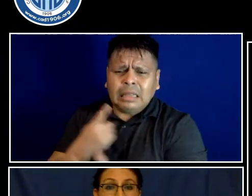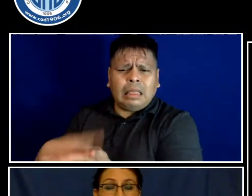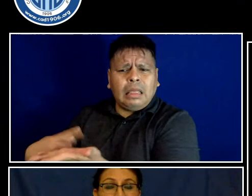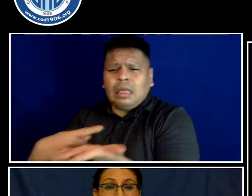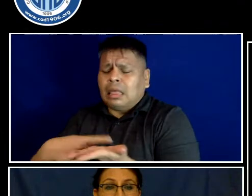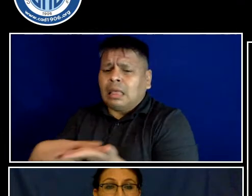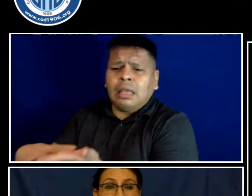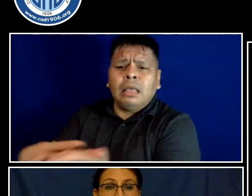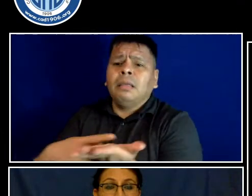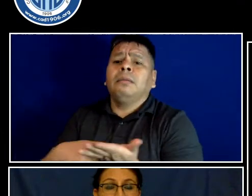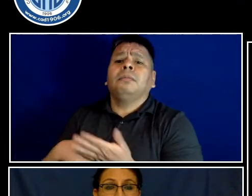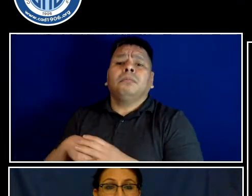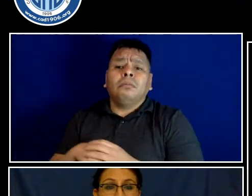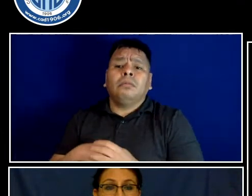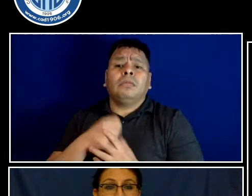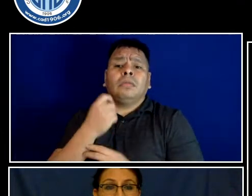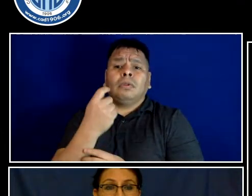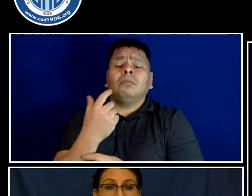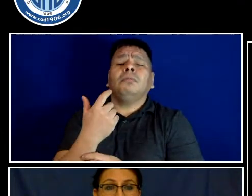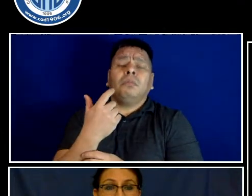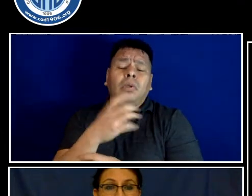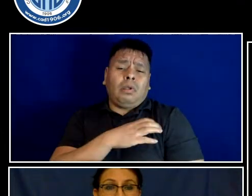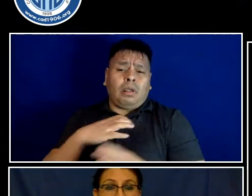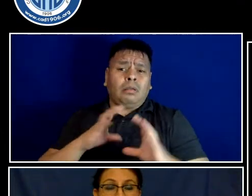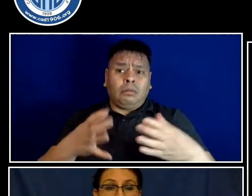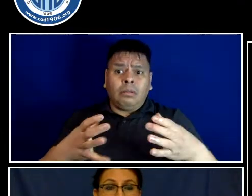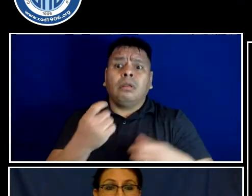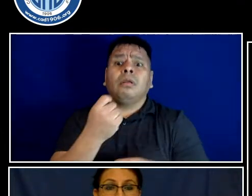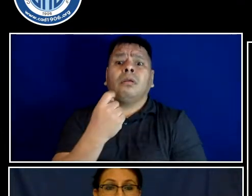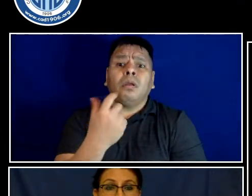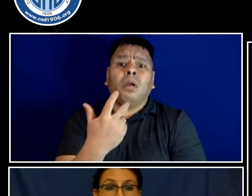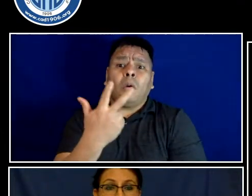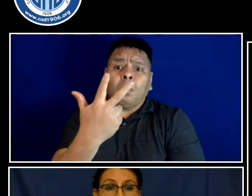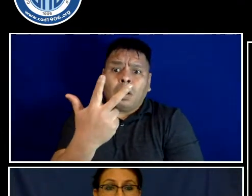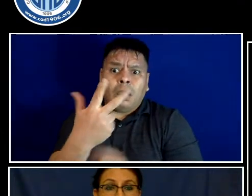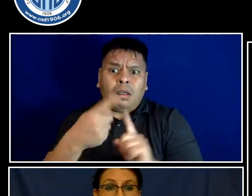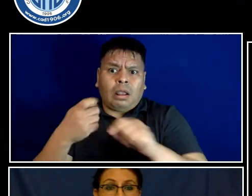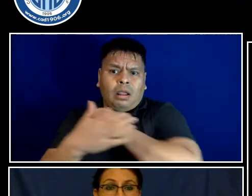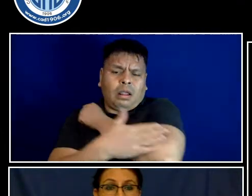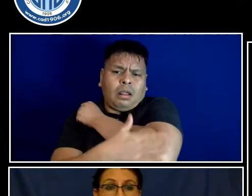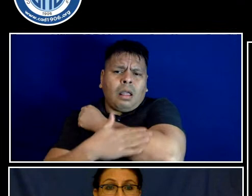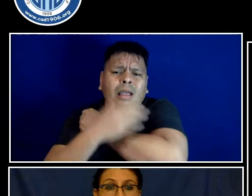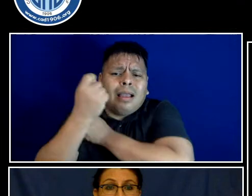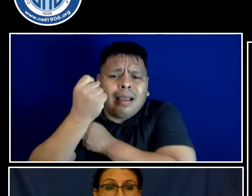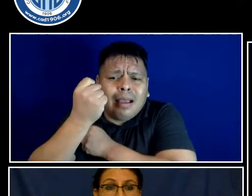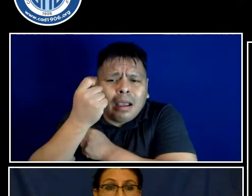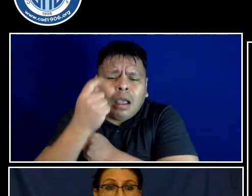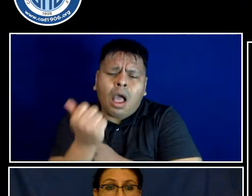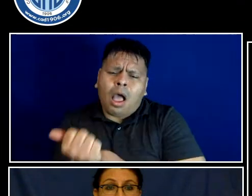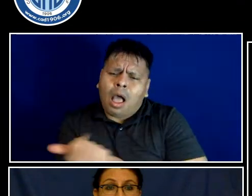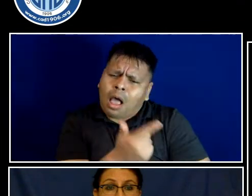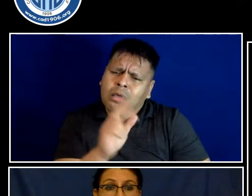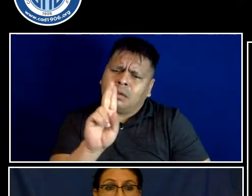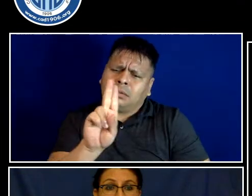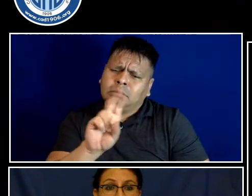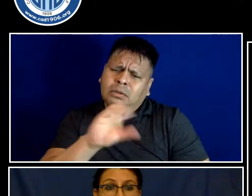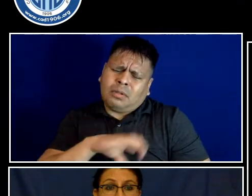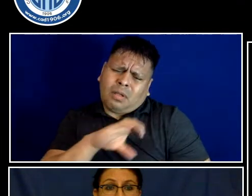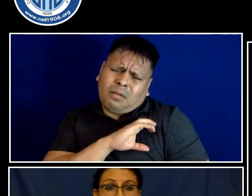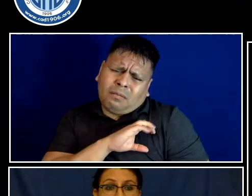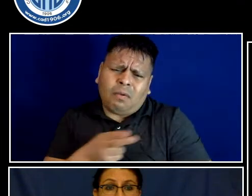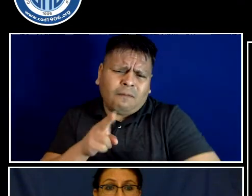census, they had to categorize groups. For example, they had the categories Asian, Caucasian, or white, and they weren't sure what to